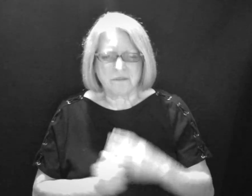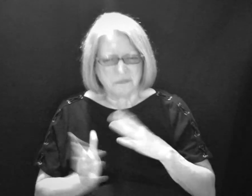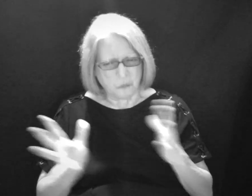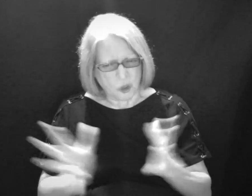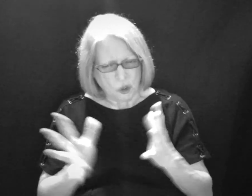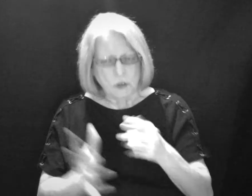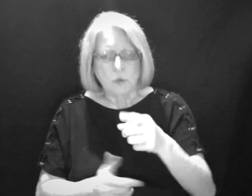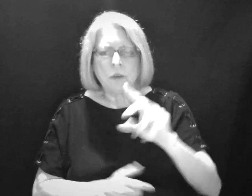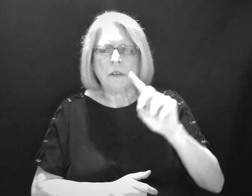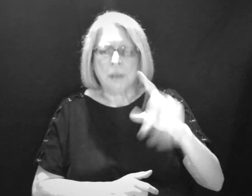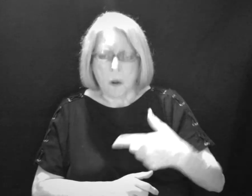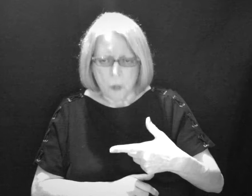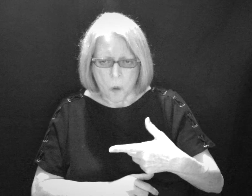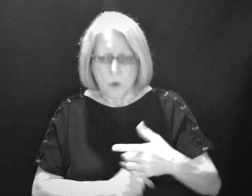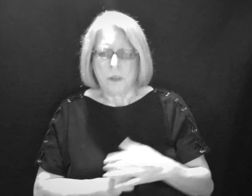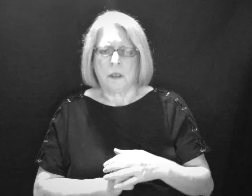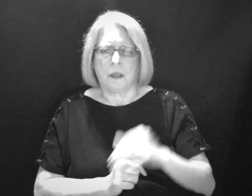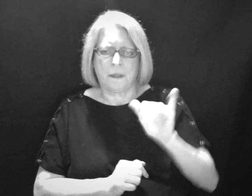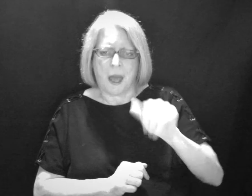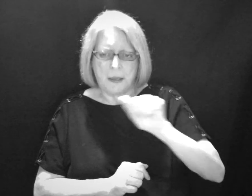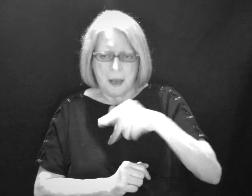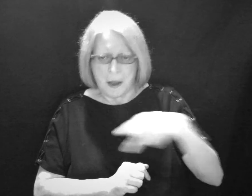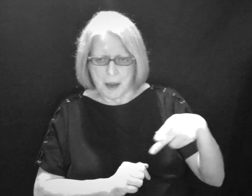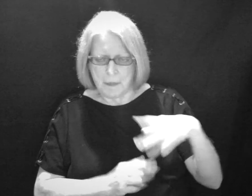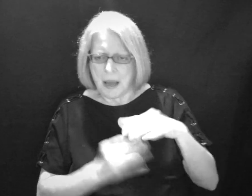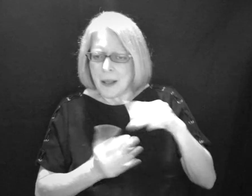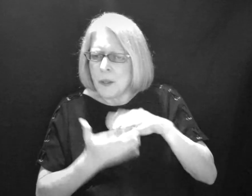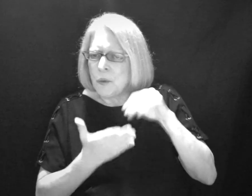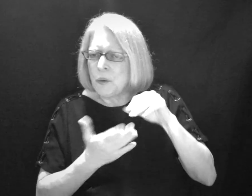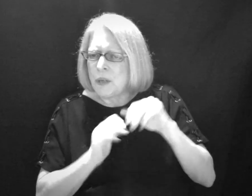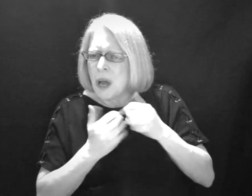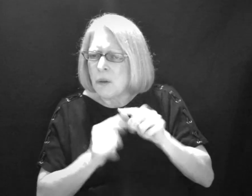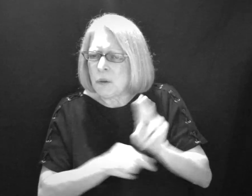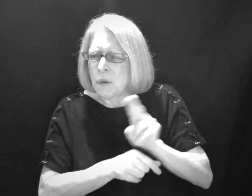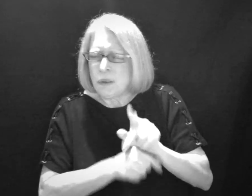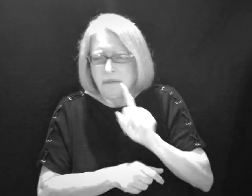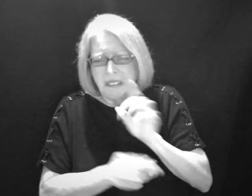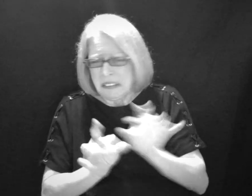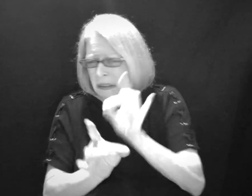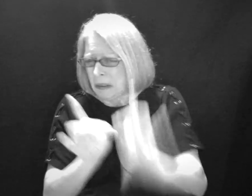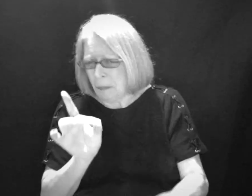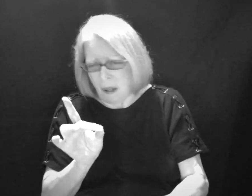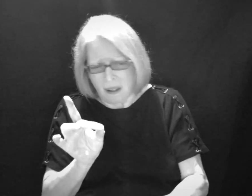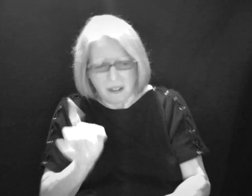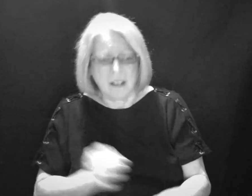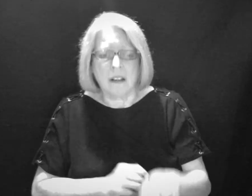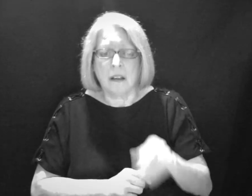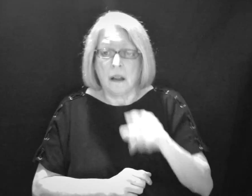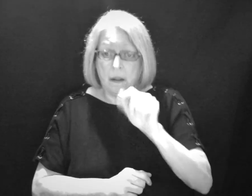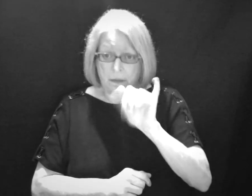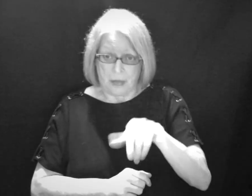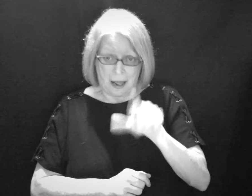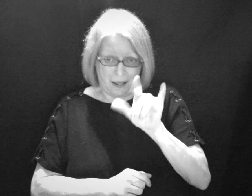one of me, and one of my wife, Jennifer. Alright, so let's go ahead and do that. Let's click on Edit Page.